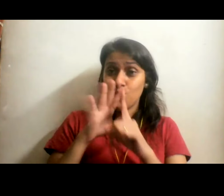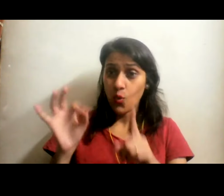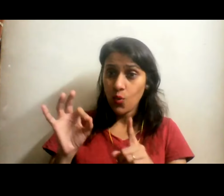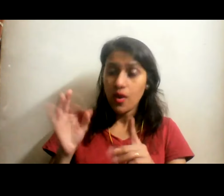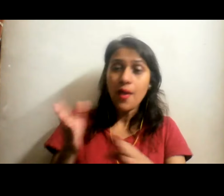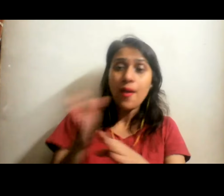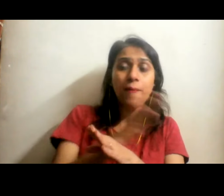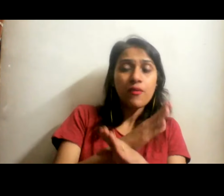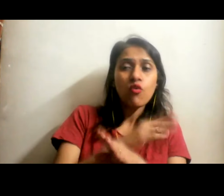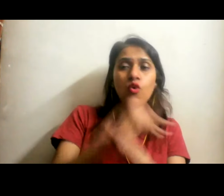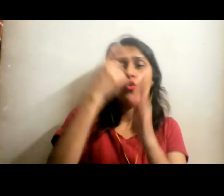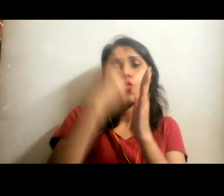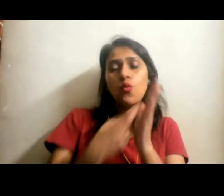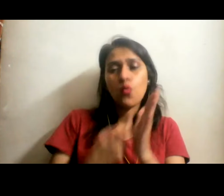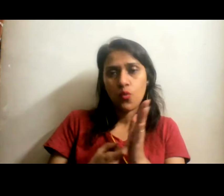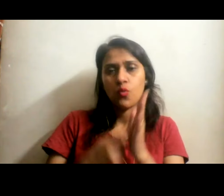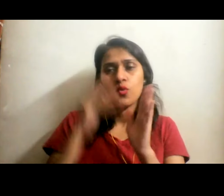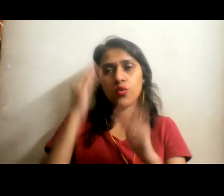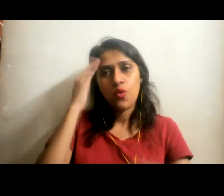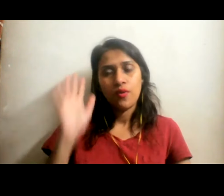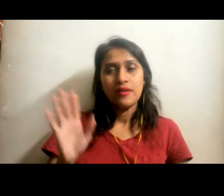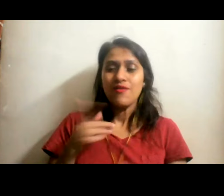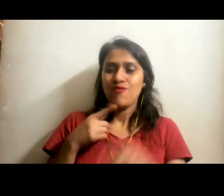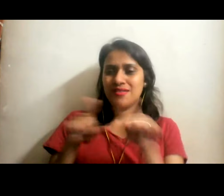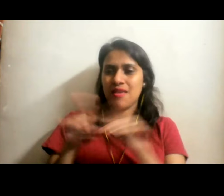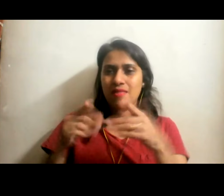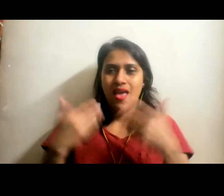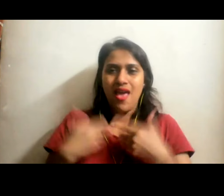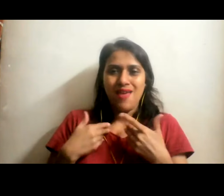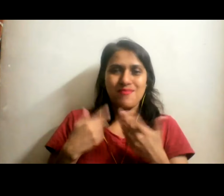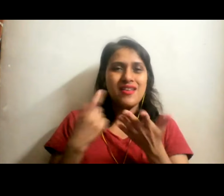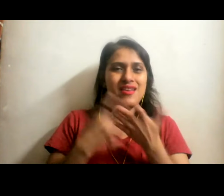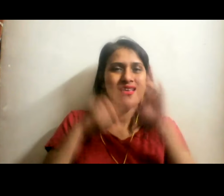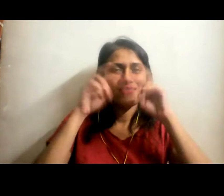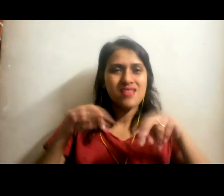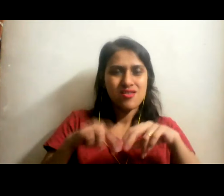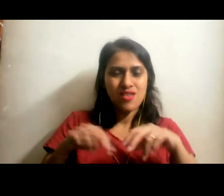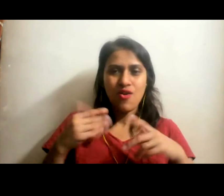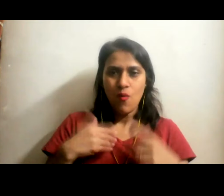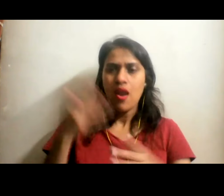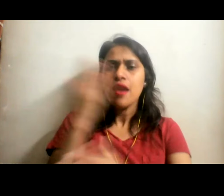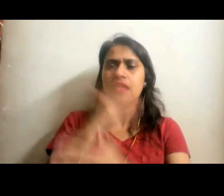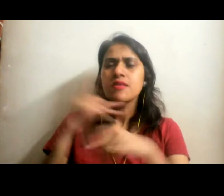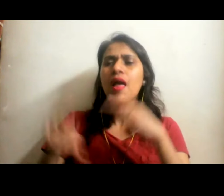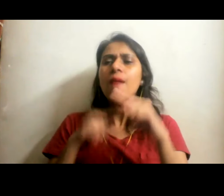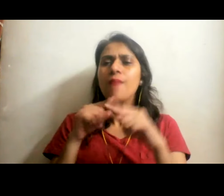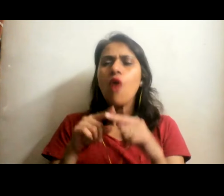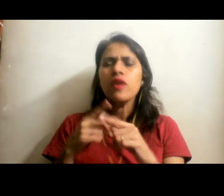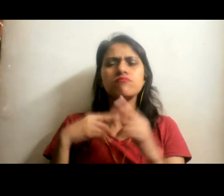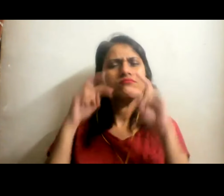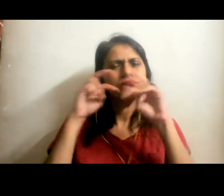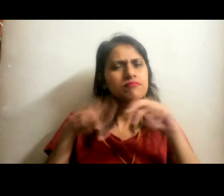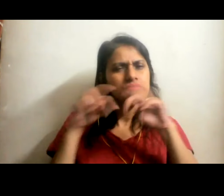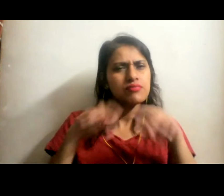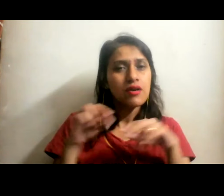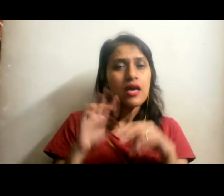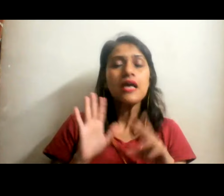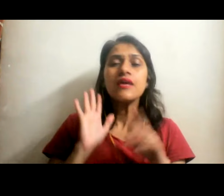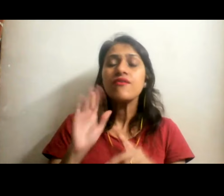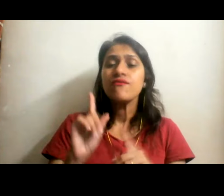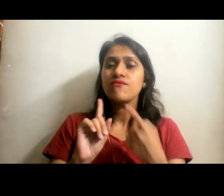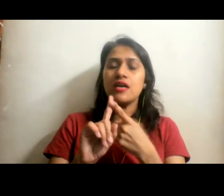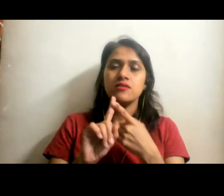to, for example, if I am researching some disability as a researcher, it's important for me to accept it that